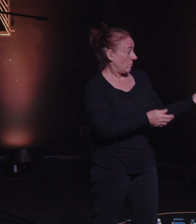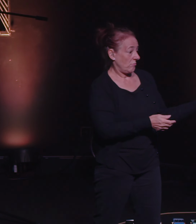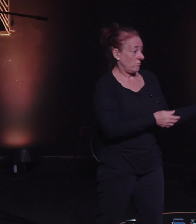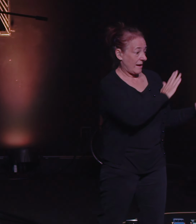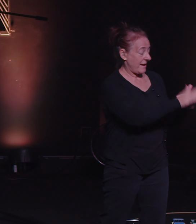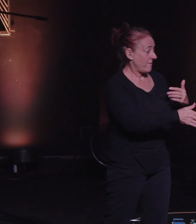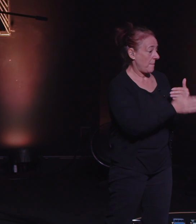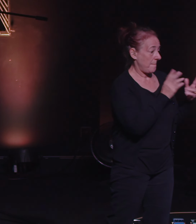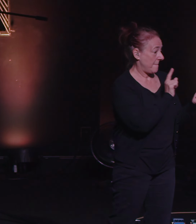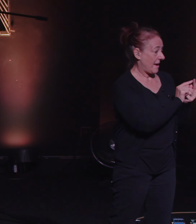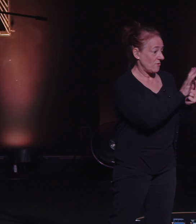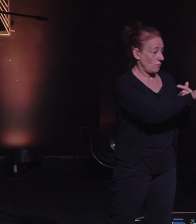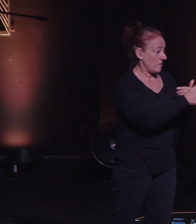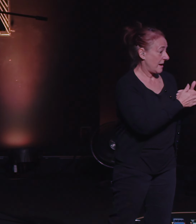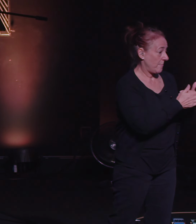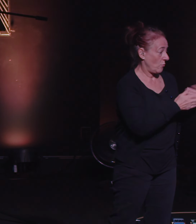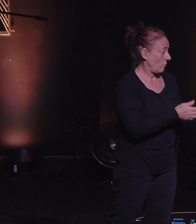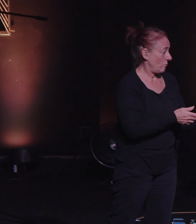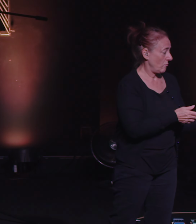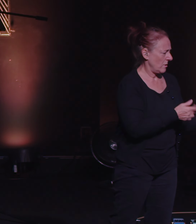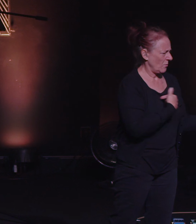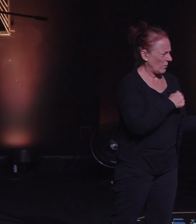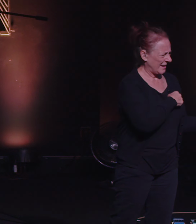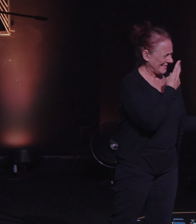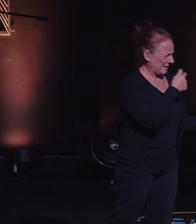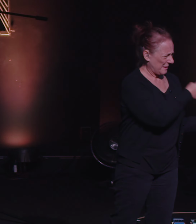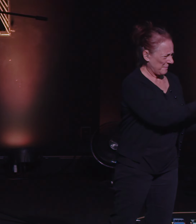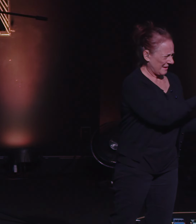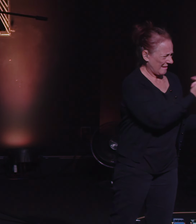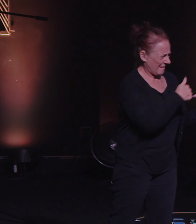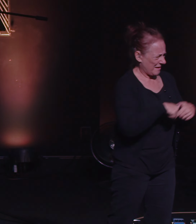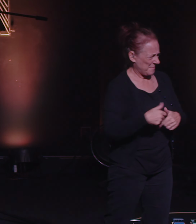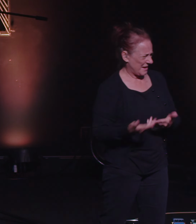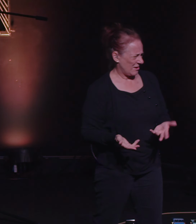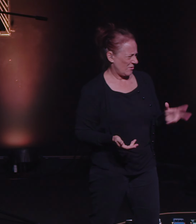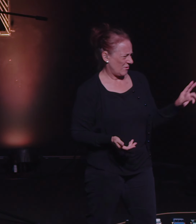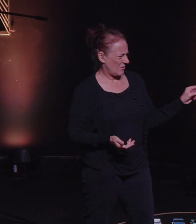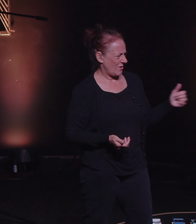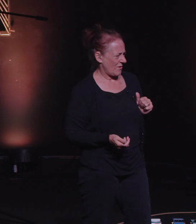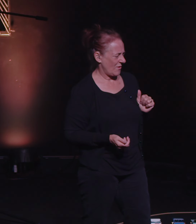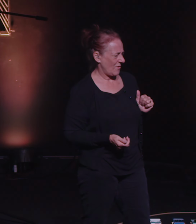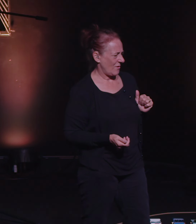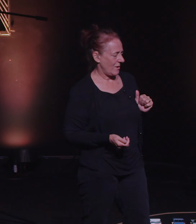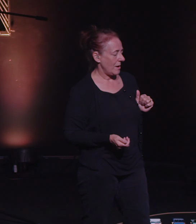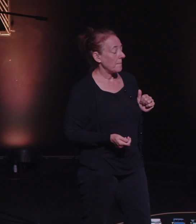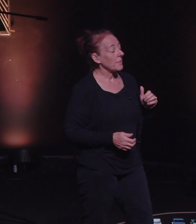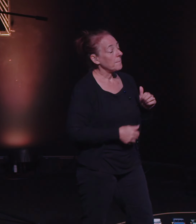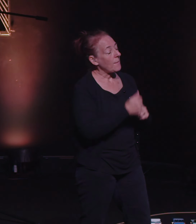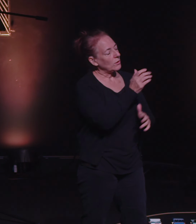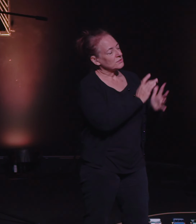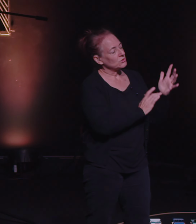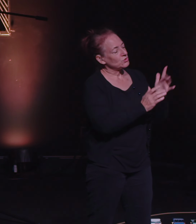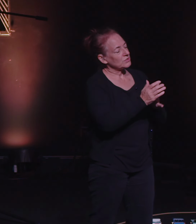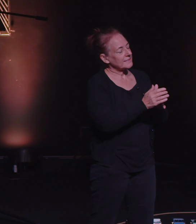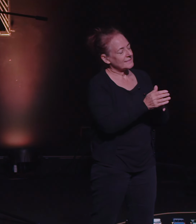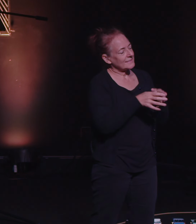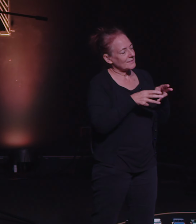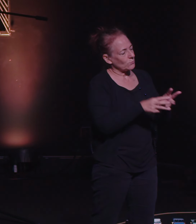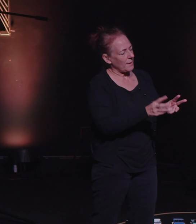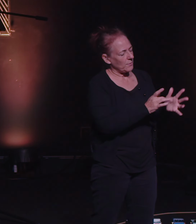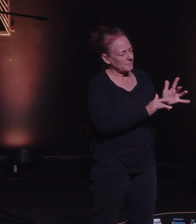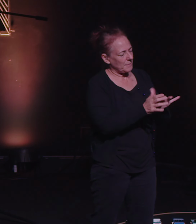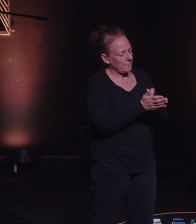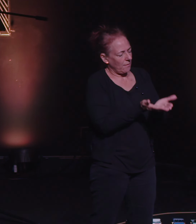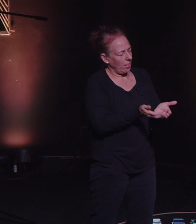church, but we may never see them here at church. And the greatest and the most Jesus-like biblical way to